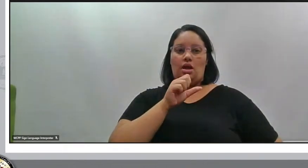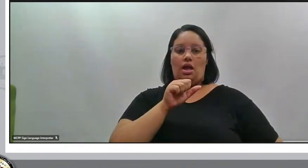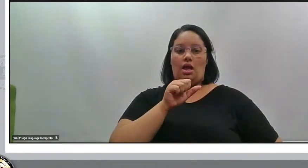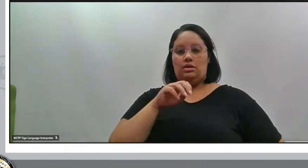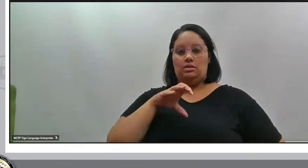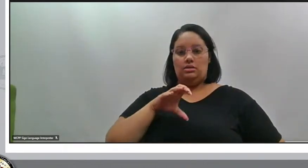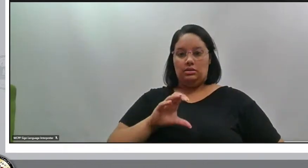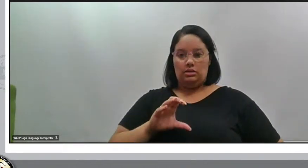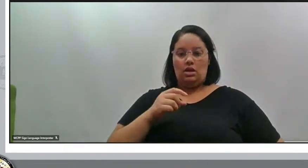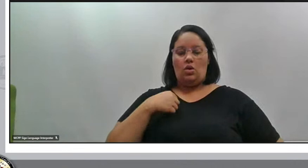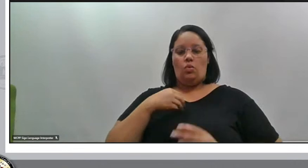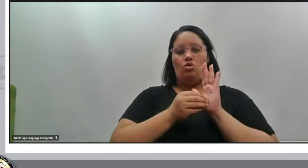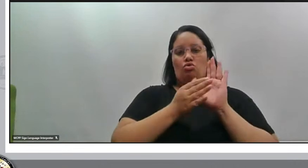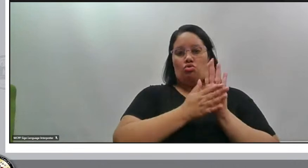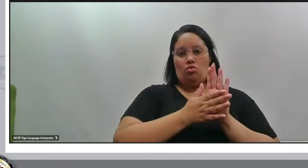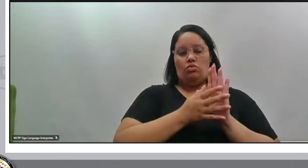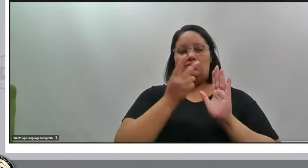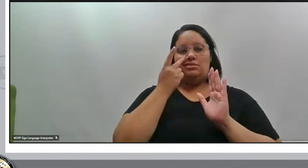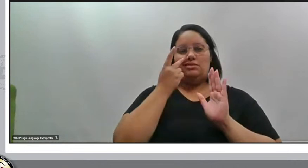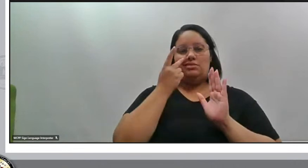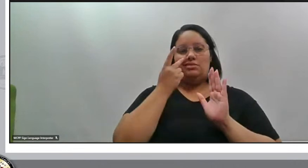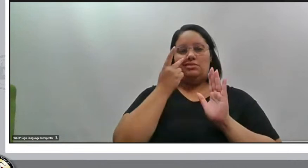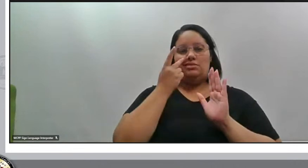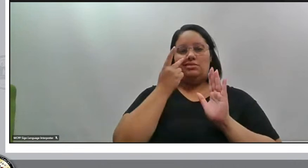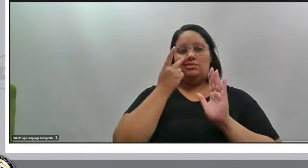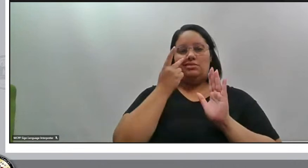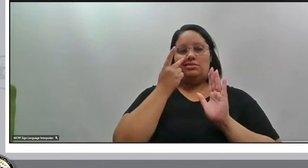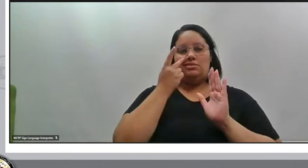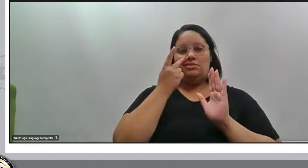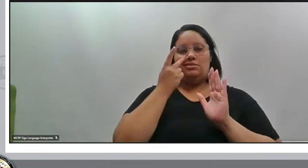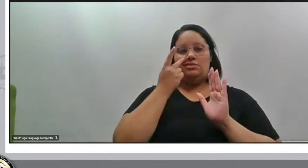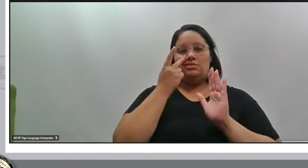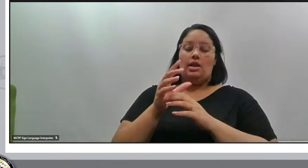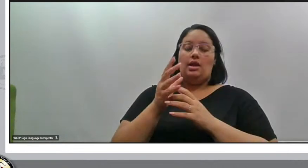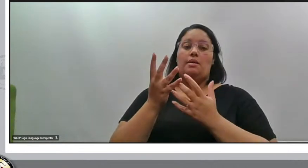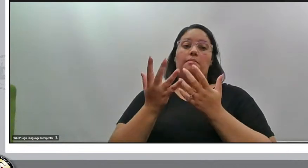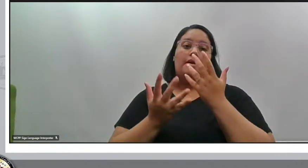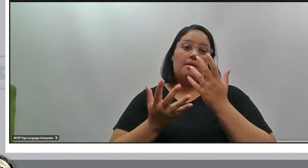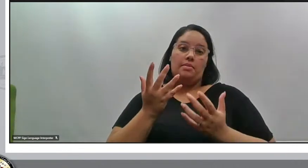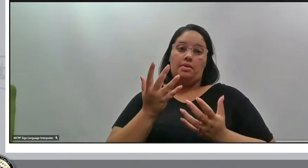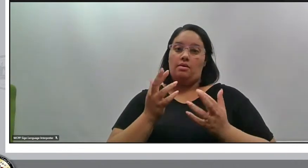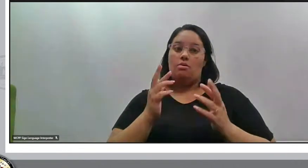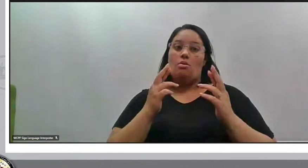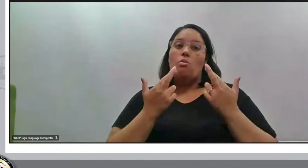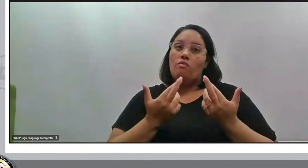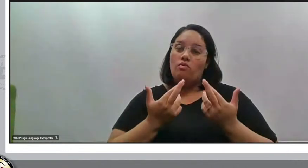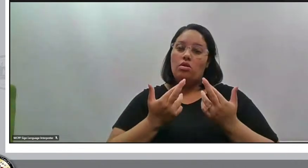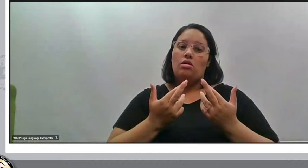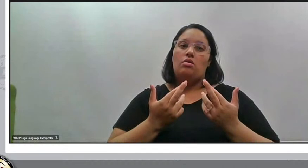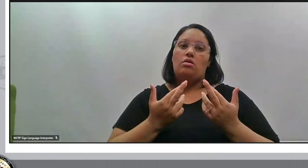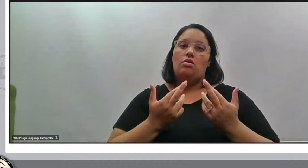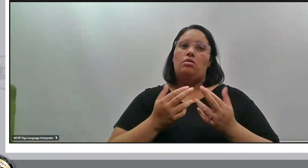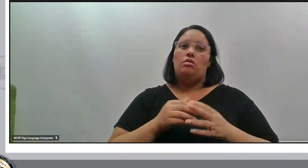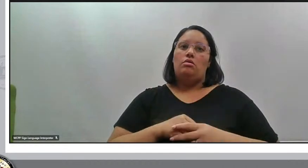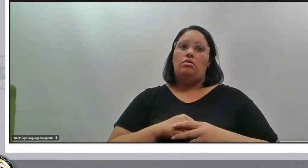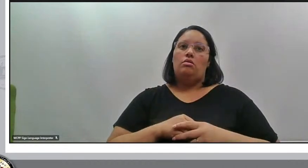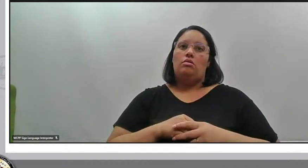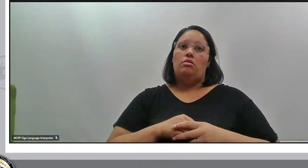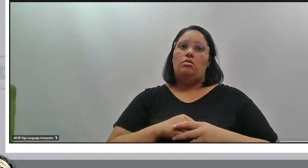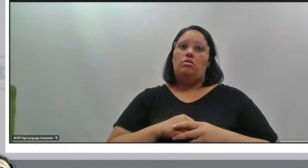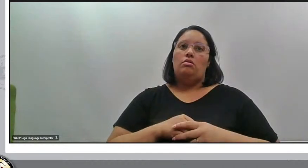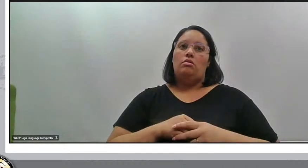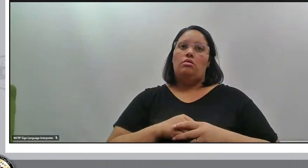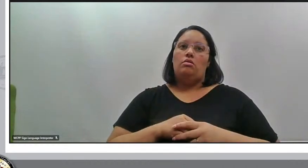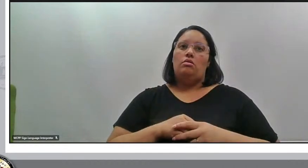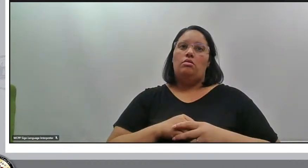has noted the increase in the budget, and hopefully we can perhaps now stop